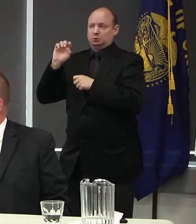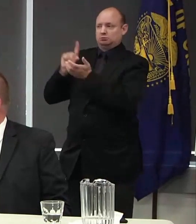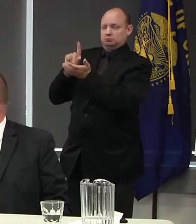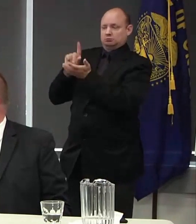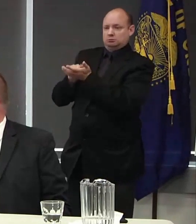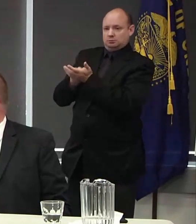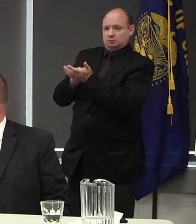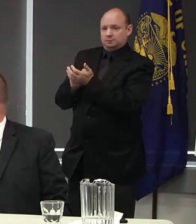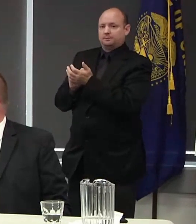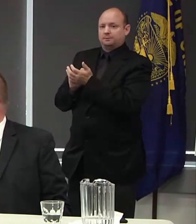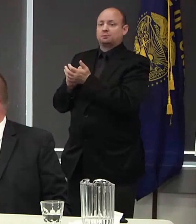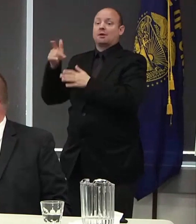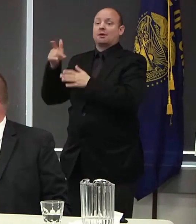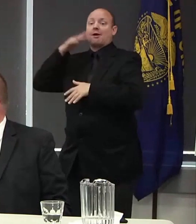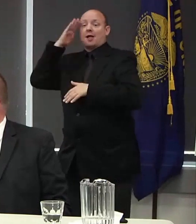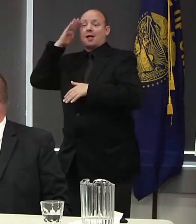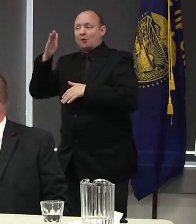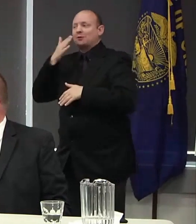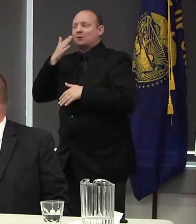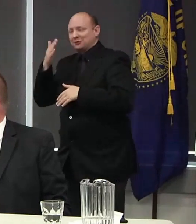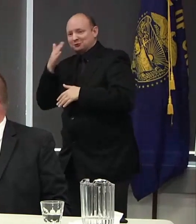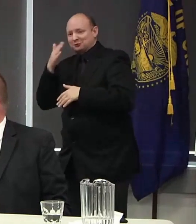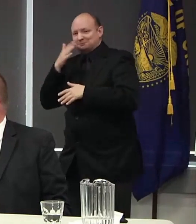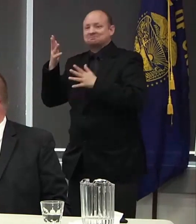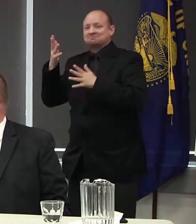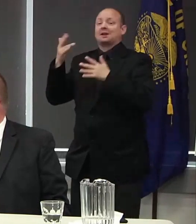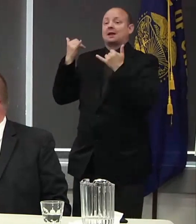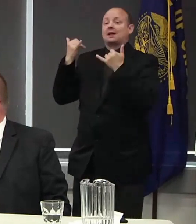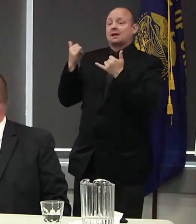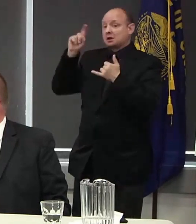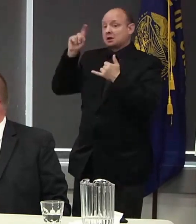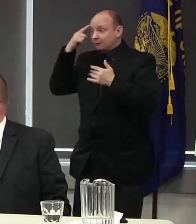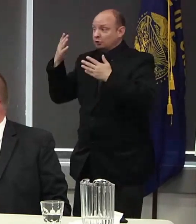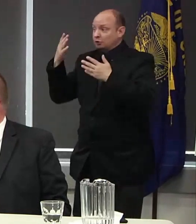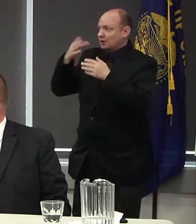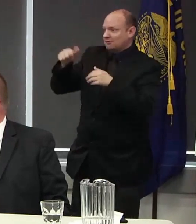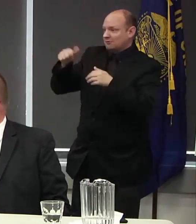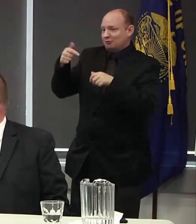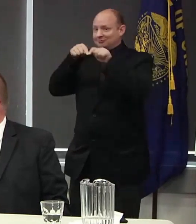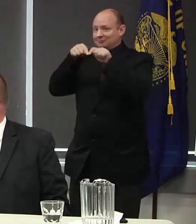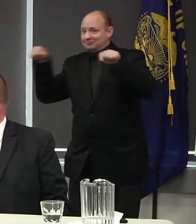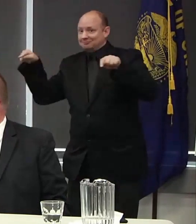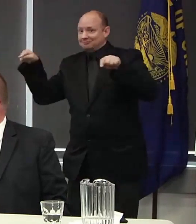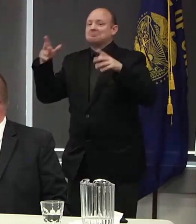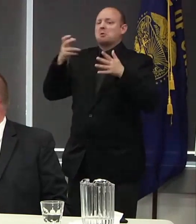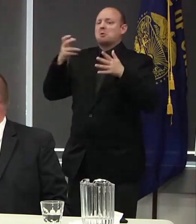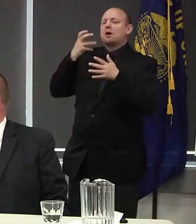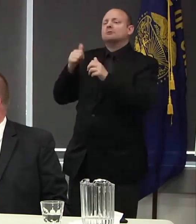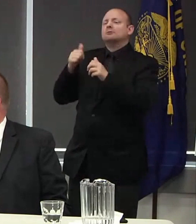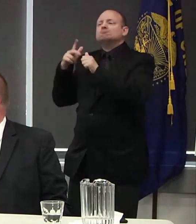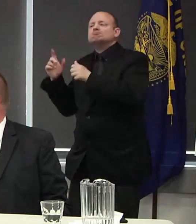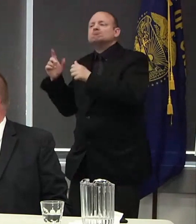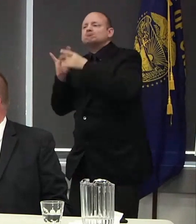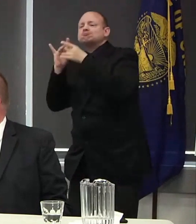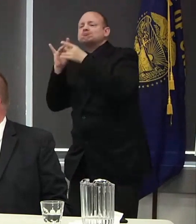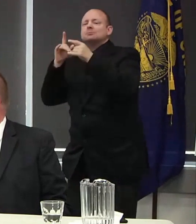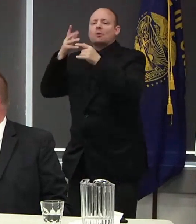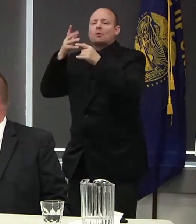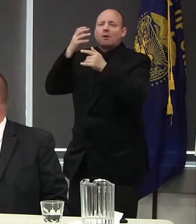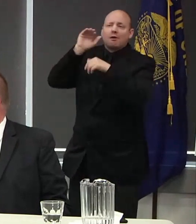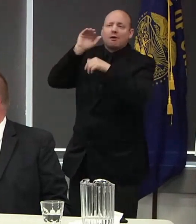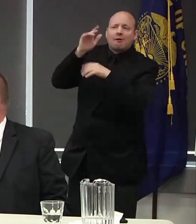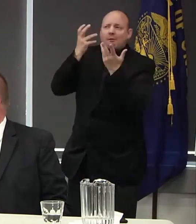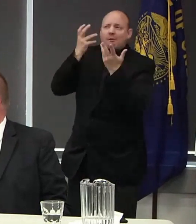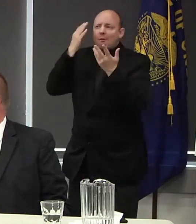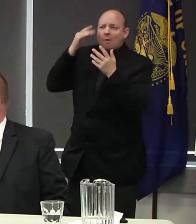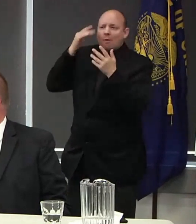Hi there. Thank you very much, Governor and everyone. I'm hoping to follow up on the school reopening questions. My